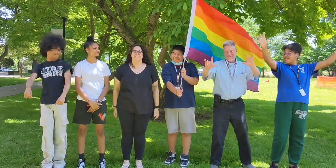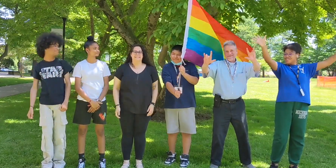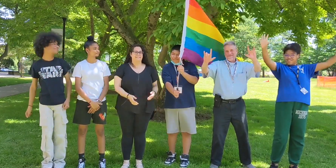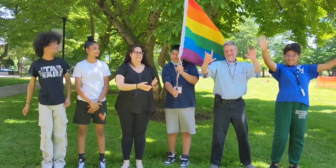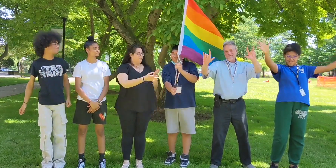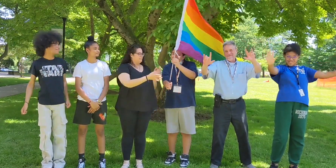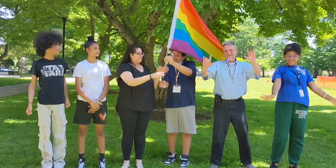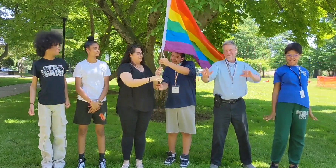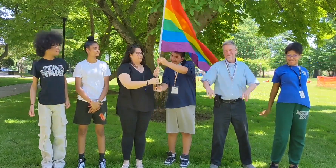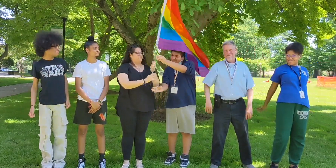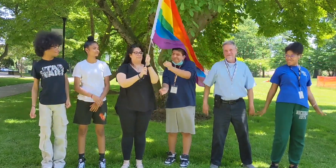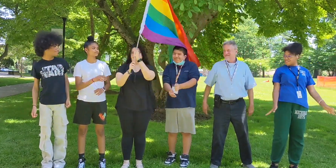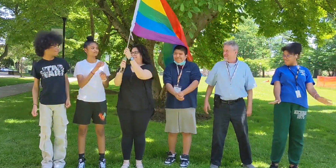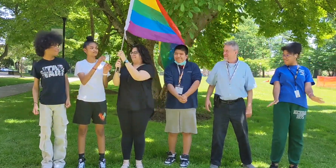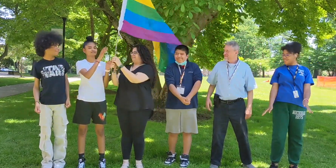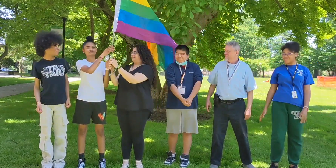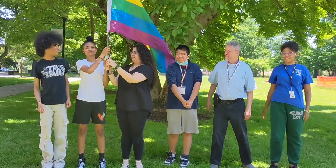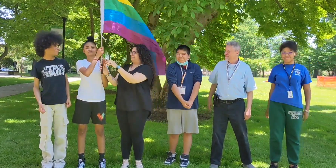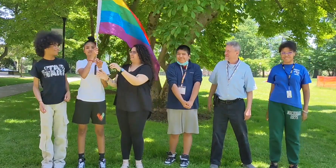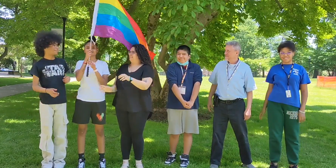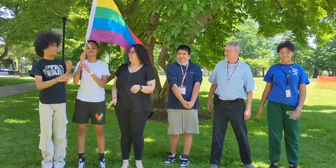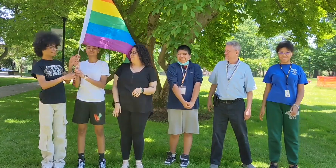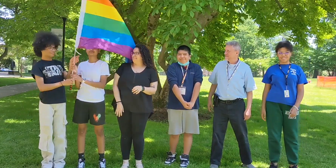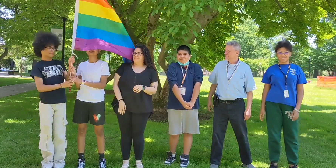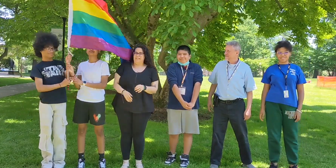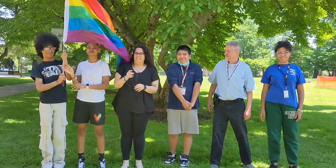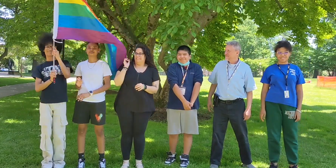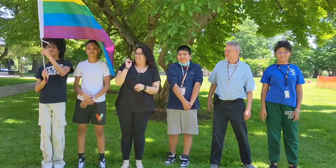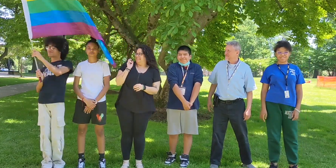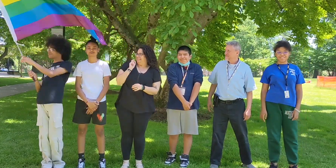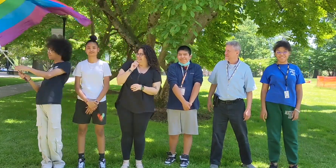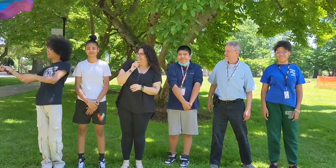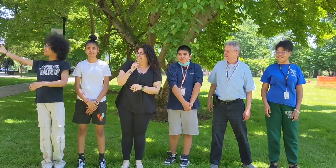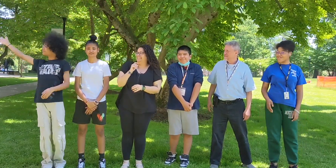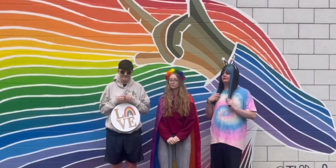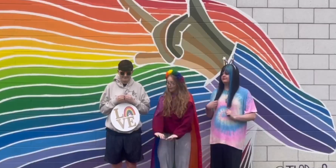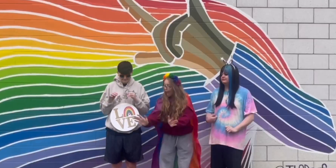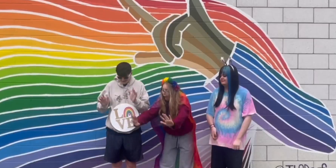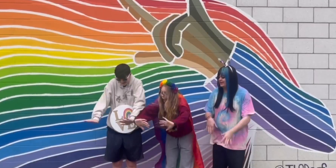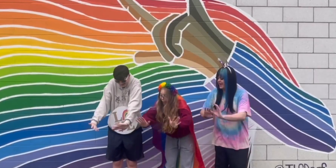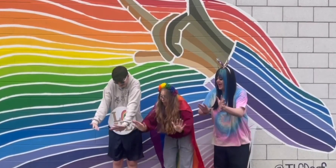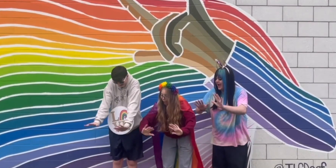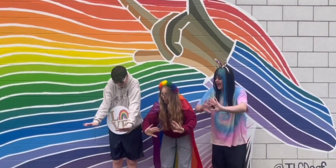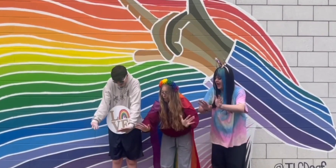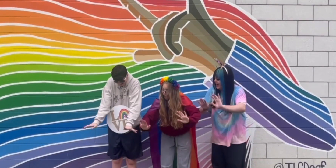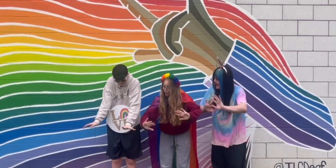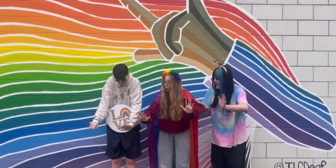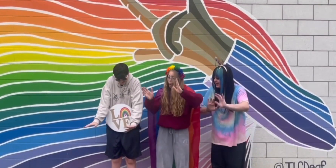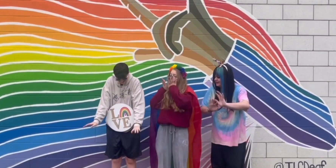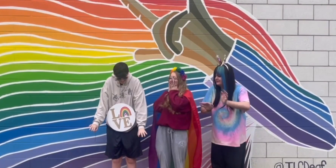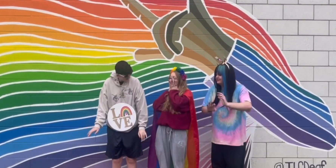Fanwood! Woo! Oh, here it comes! whoa!